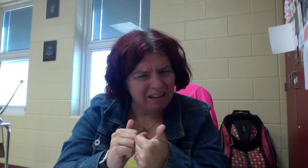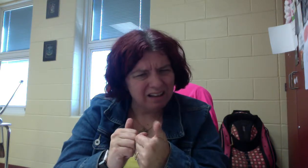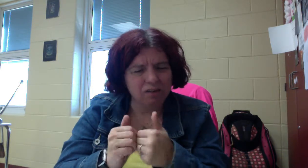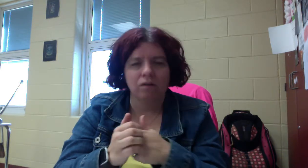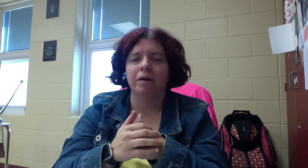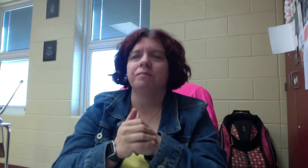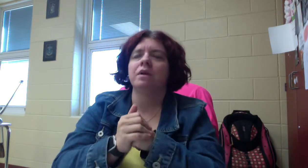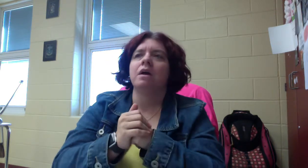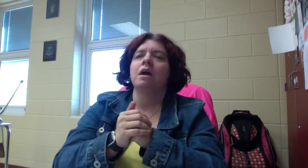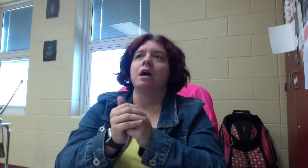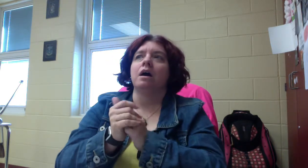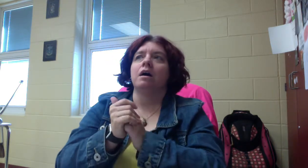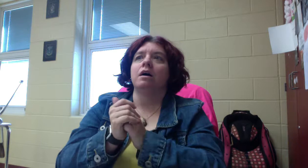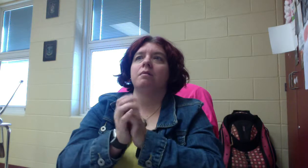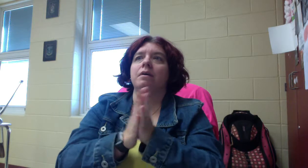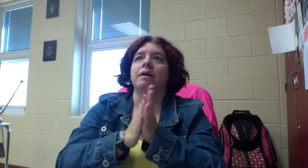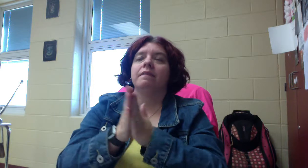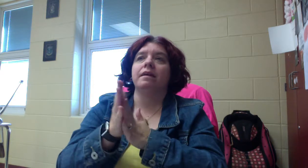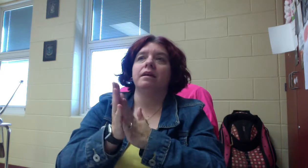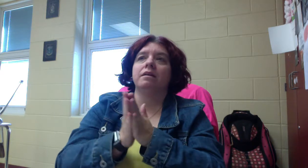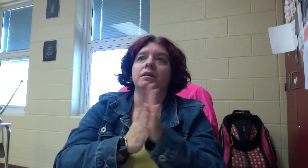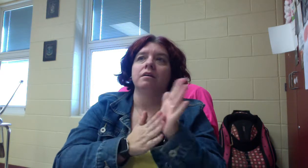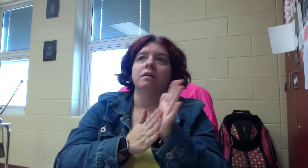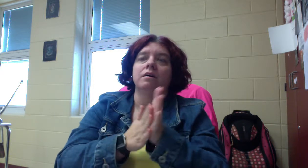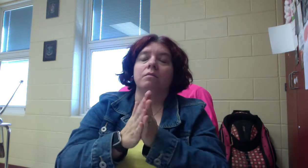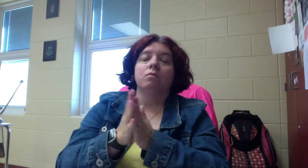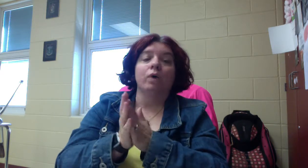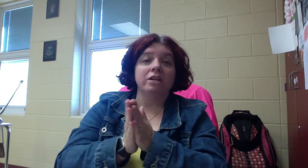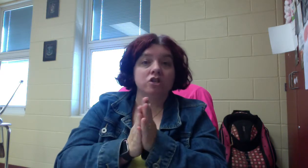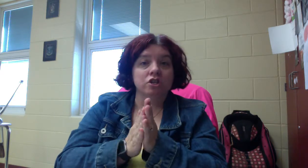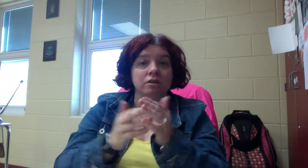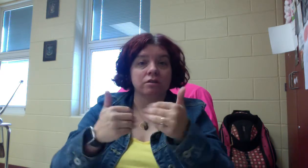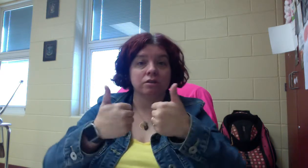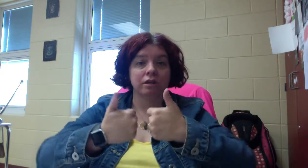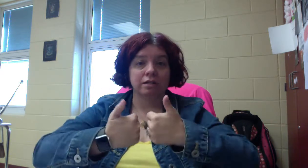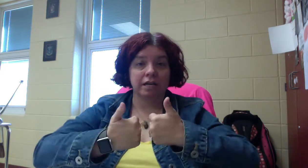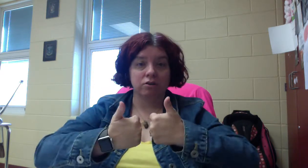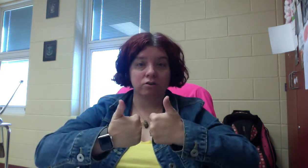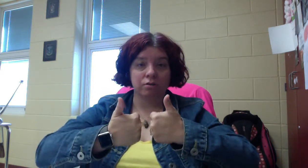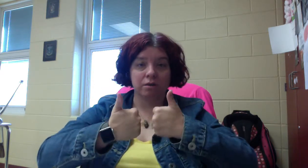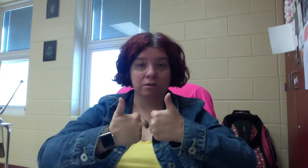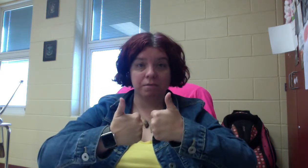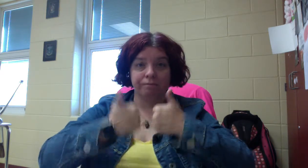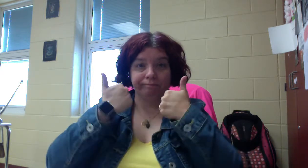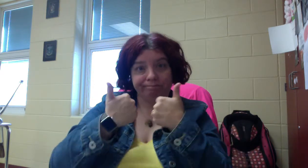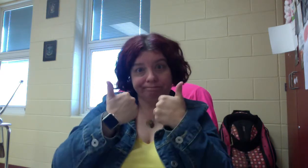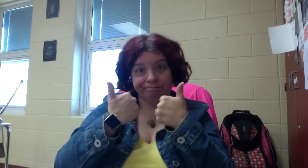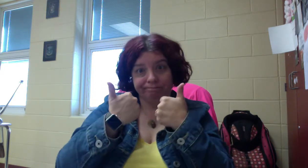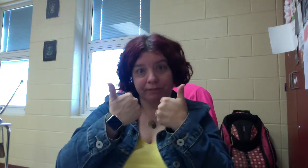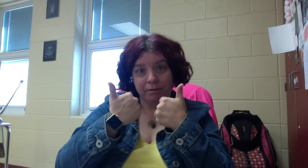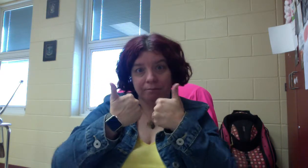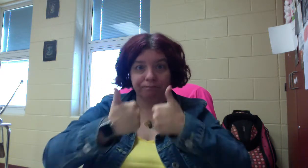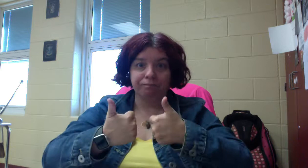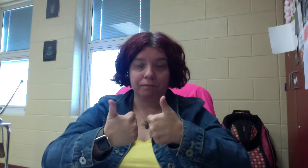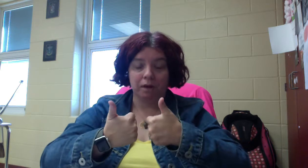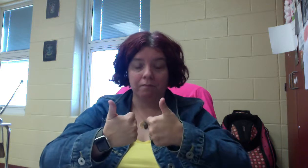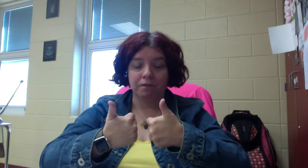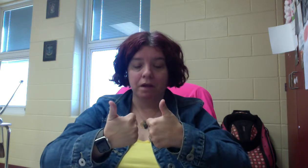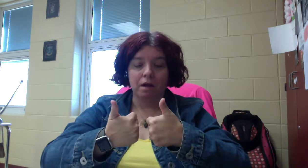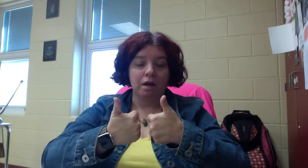all right. And then which, so you're going to take your two thumbs up, okay?